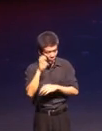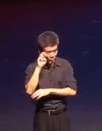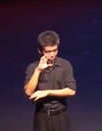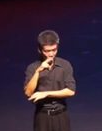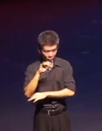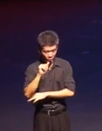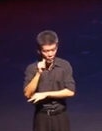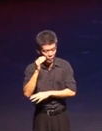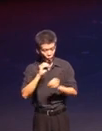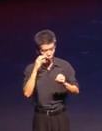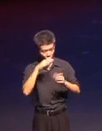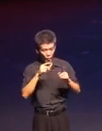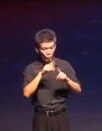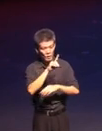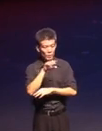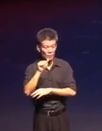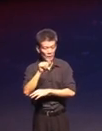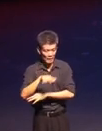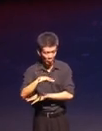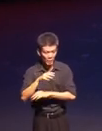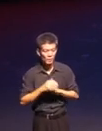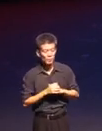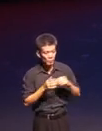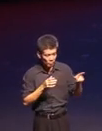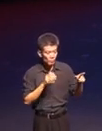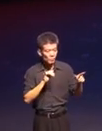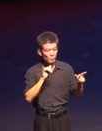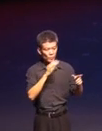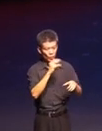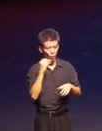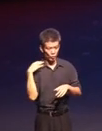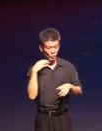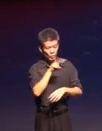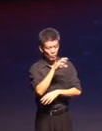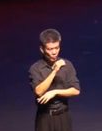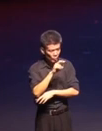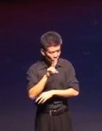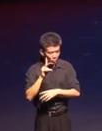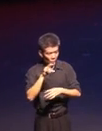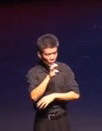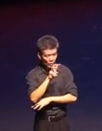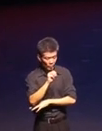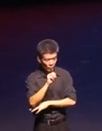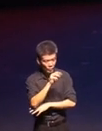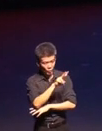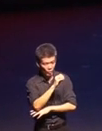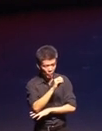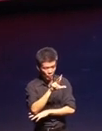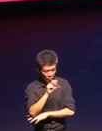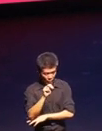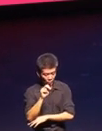Mr. Eric Chua is no stranger to the disability space. He was the co-chair of the 27-member Enabling Master Plan